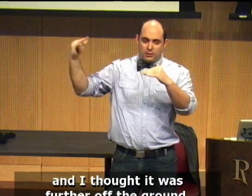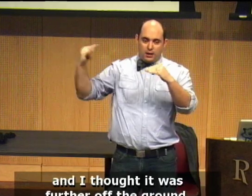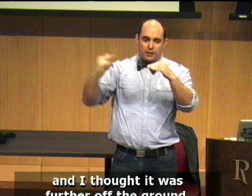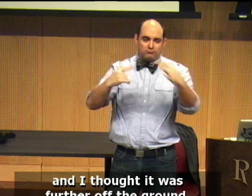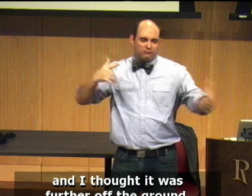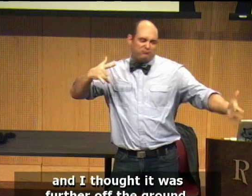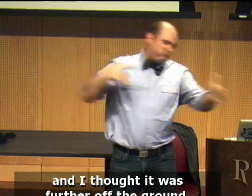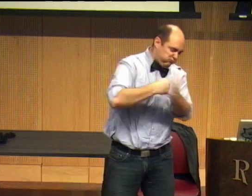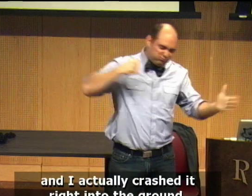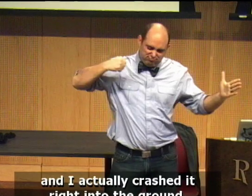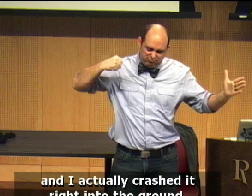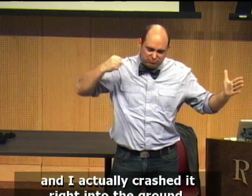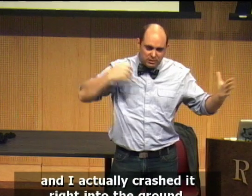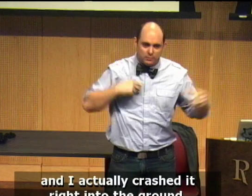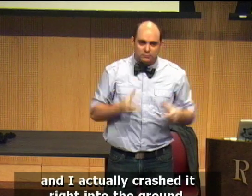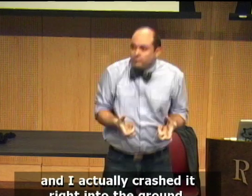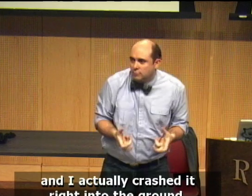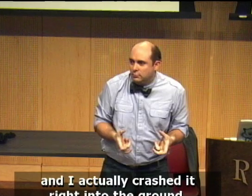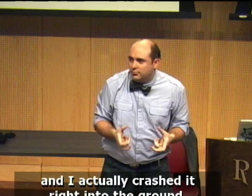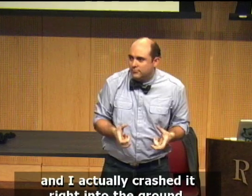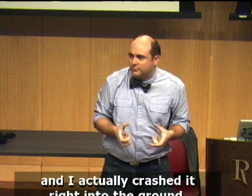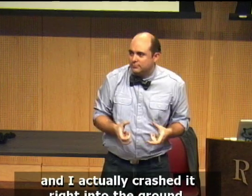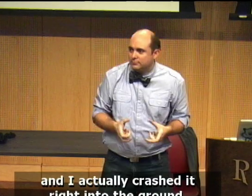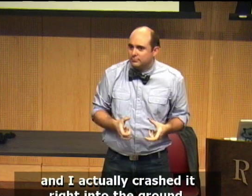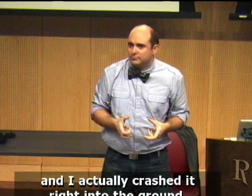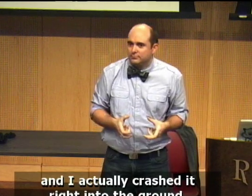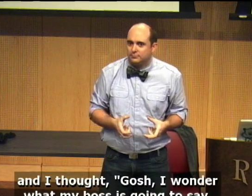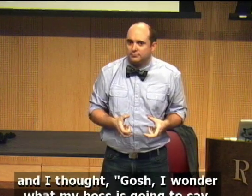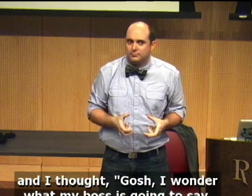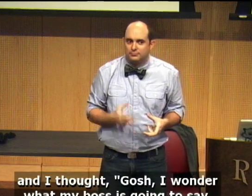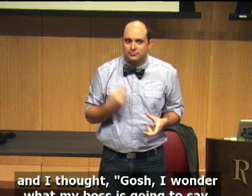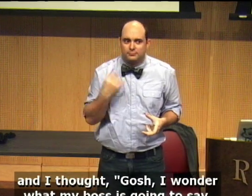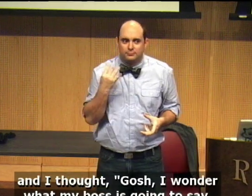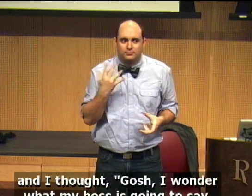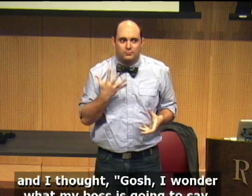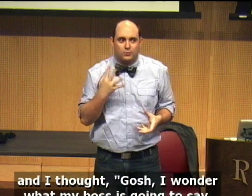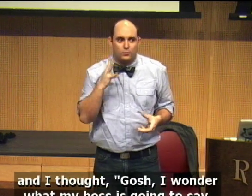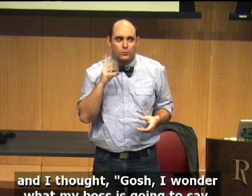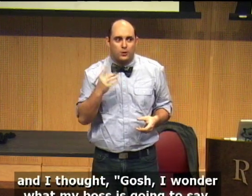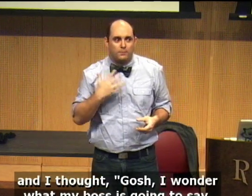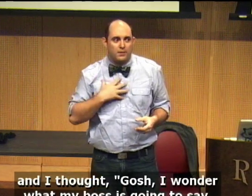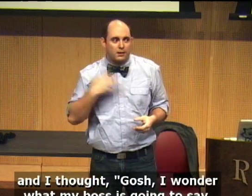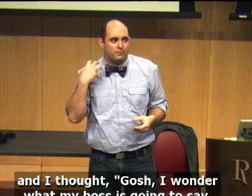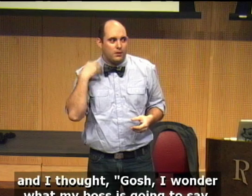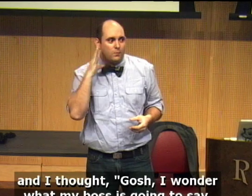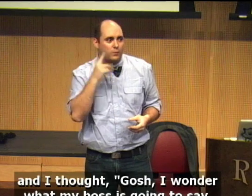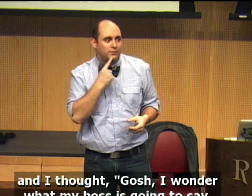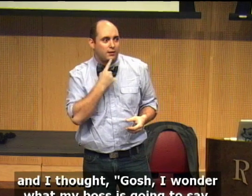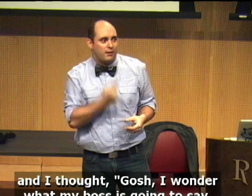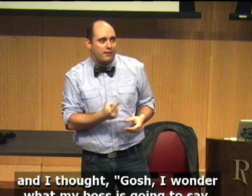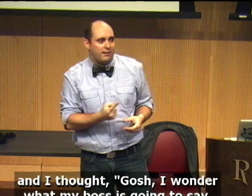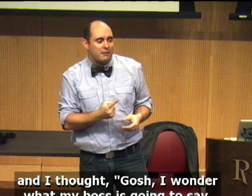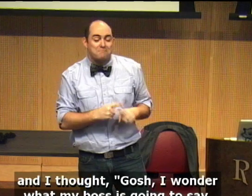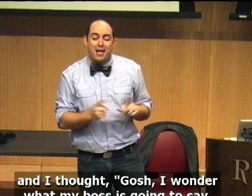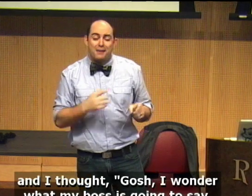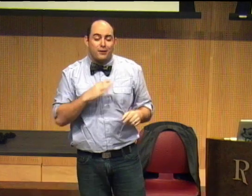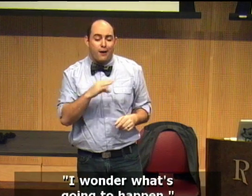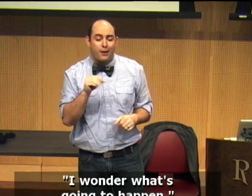the ground, and I actually crashed it right into the ground. And I thought, gosh, I wonder what my boss is going to say. I wonder